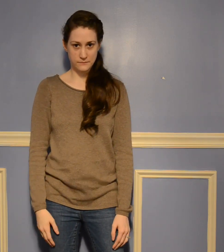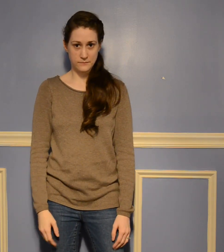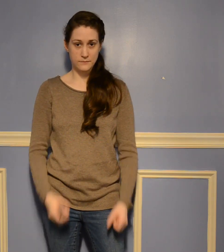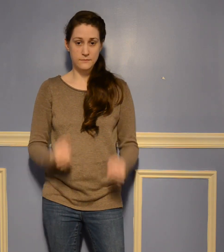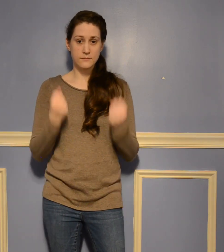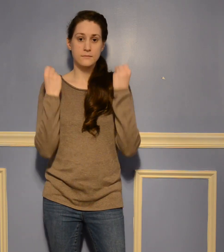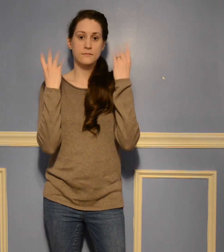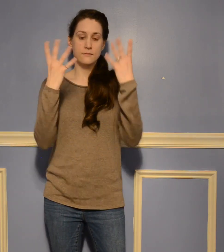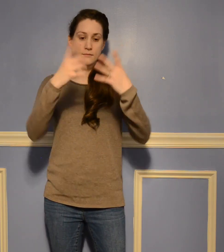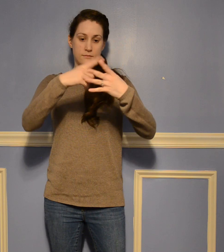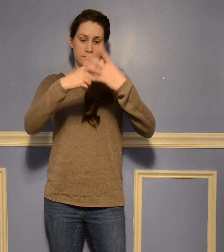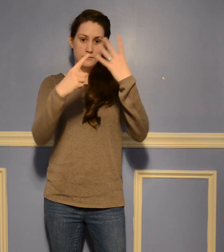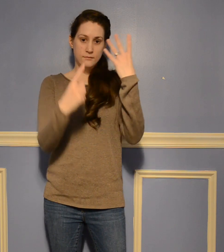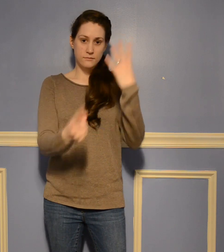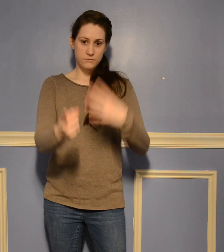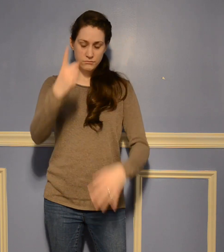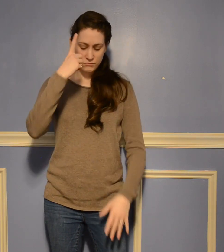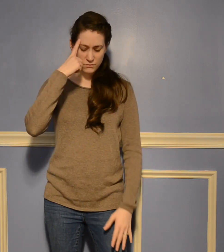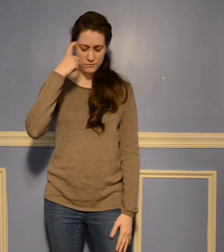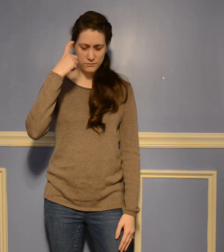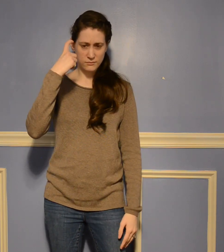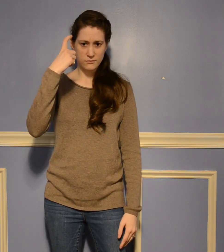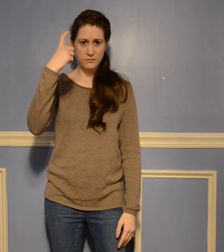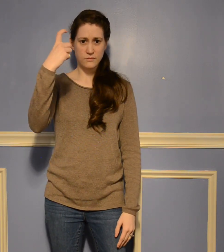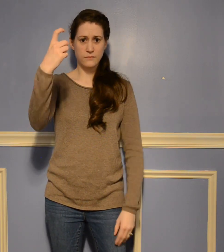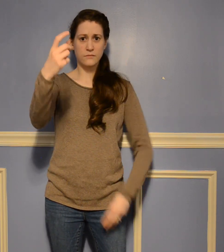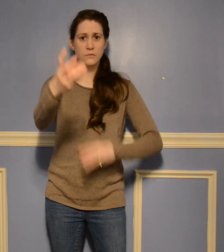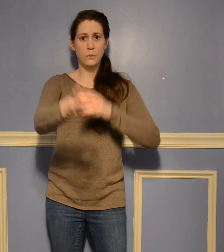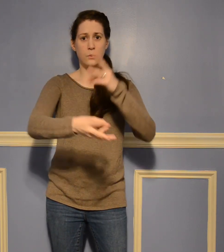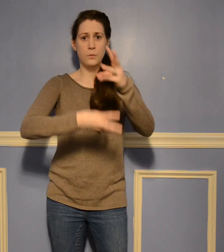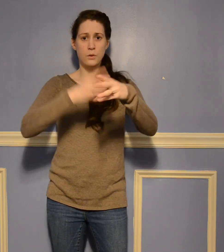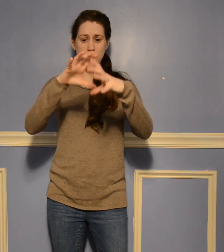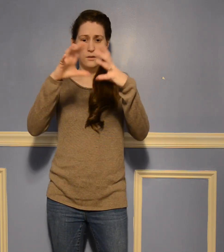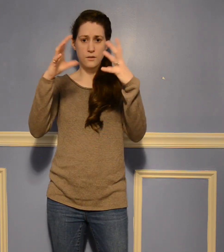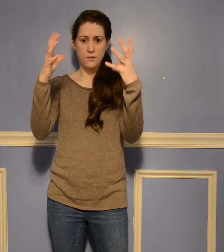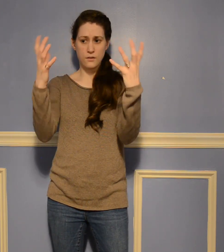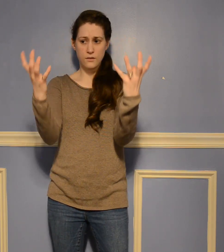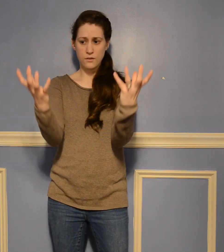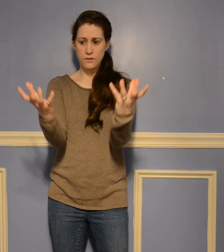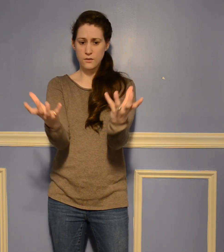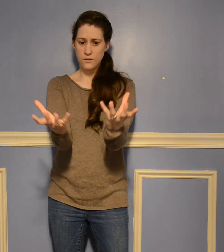For the world we're gonna make.